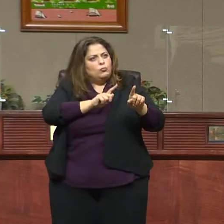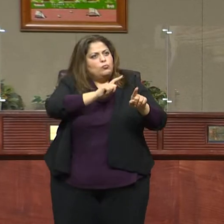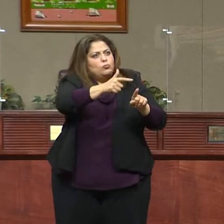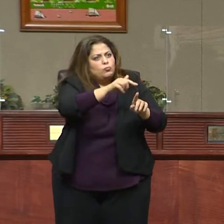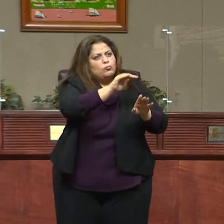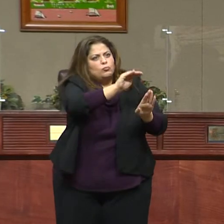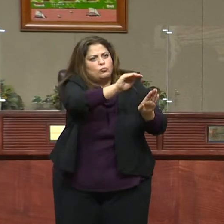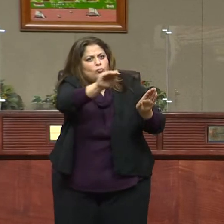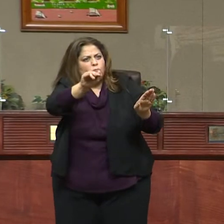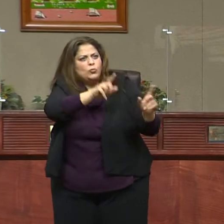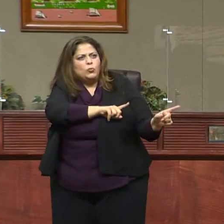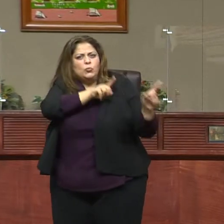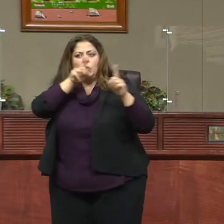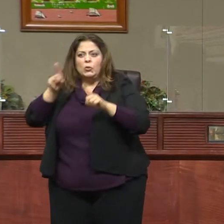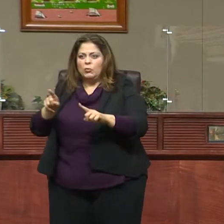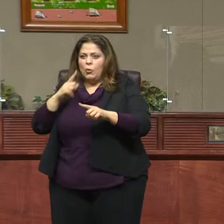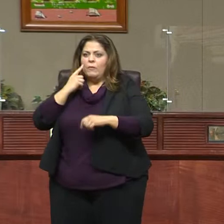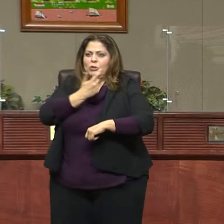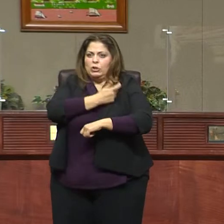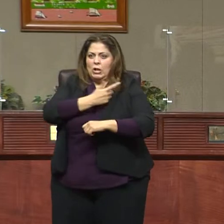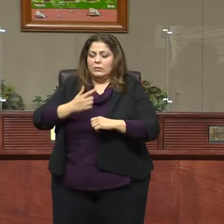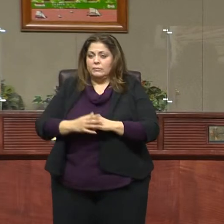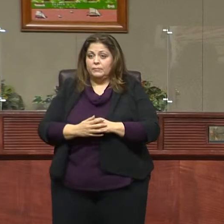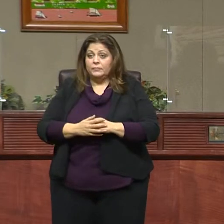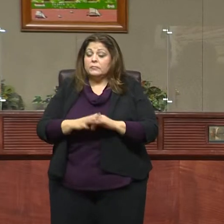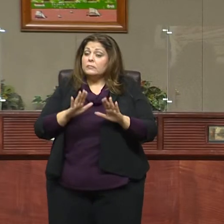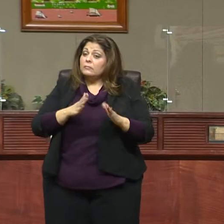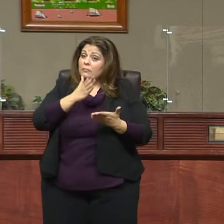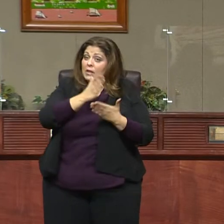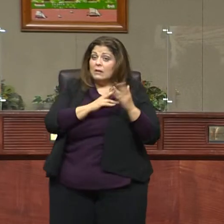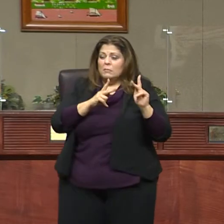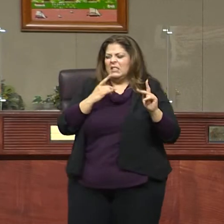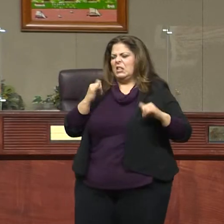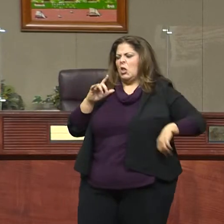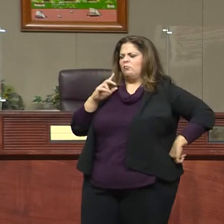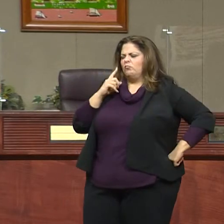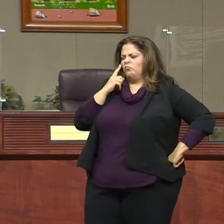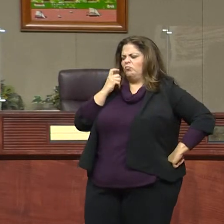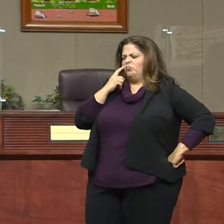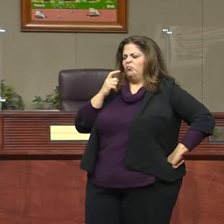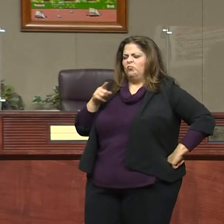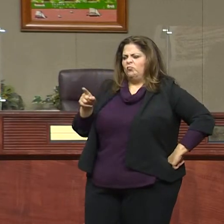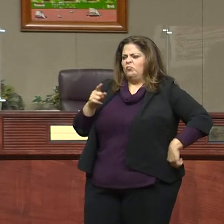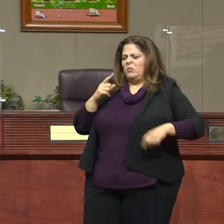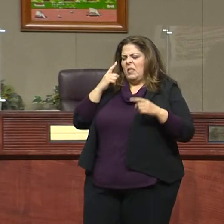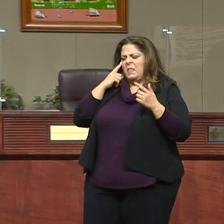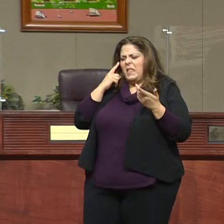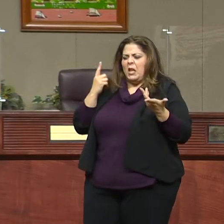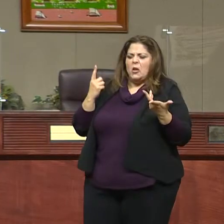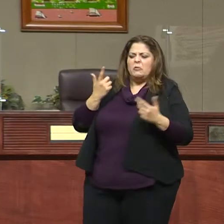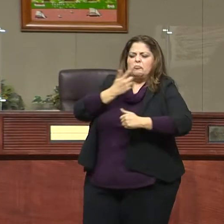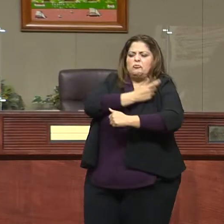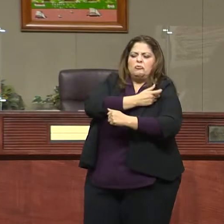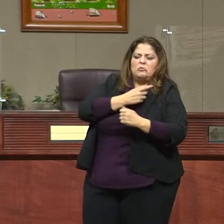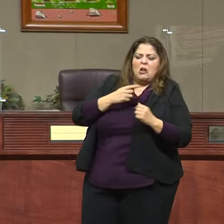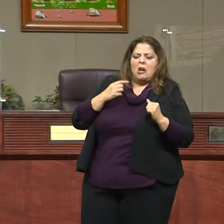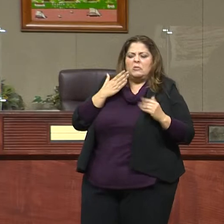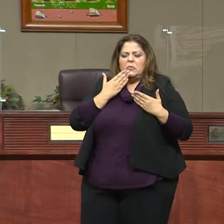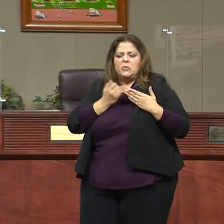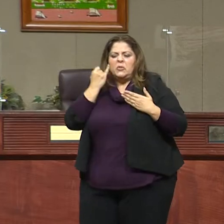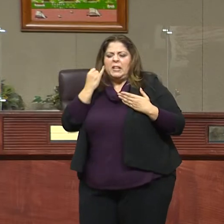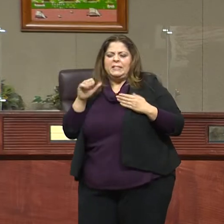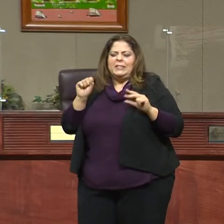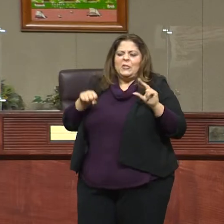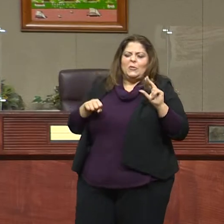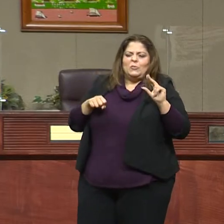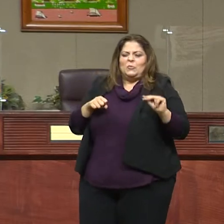see some individuals who still challenge the efficacy of the wisdom of vaccinating